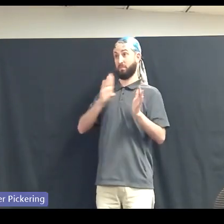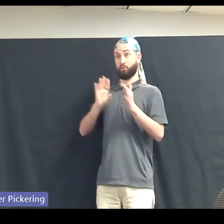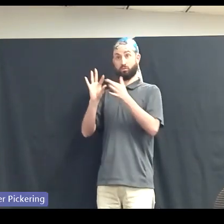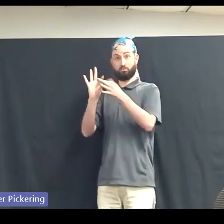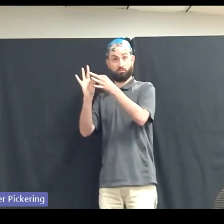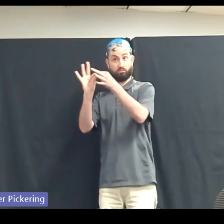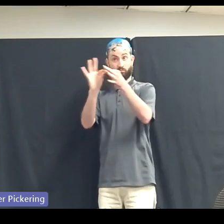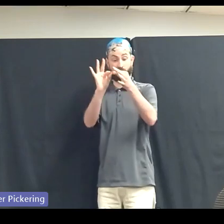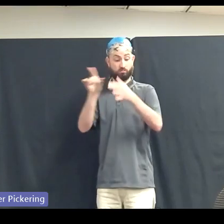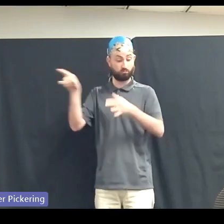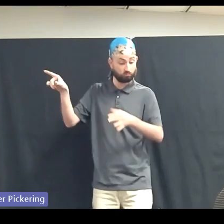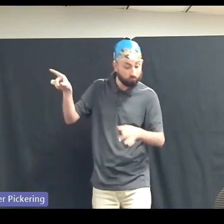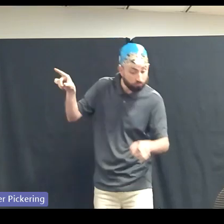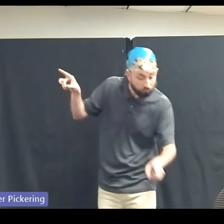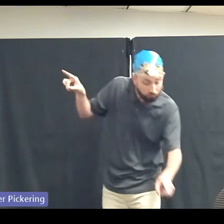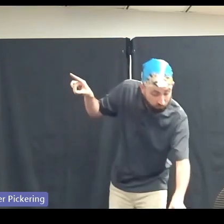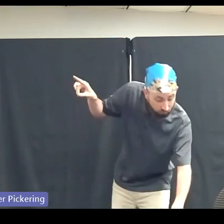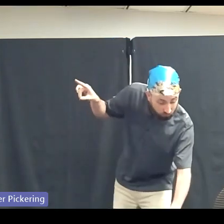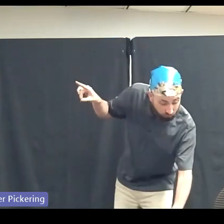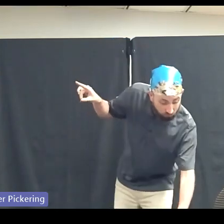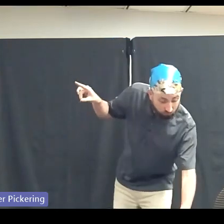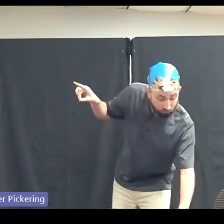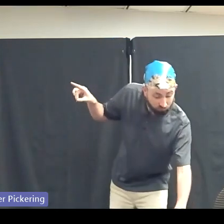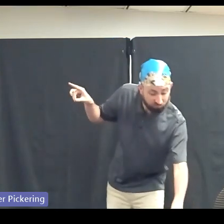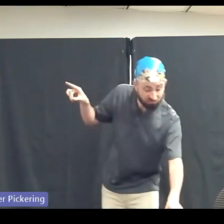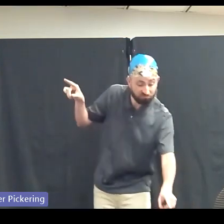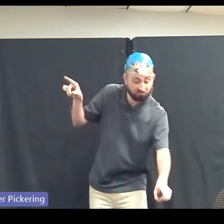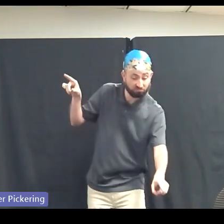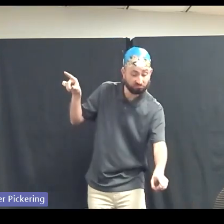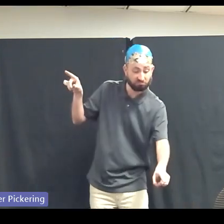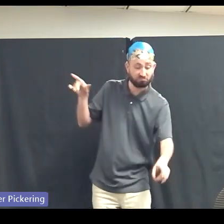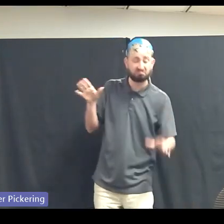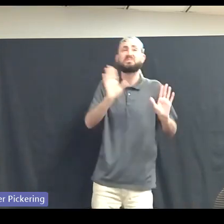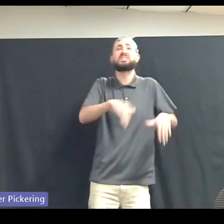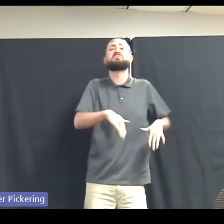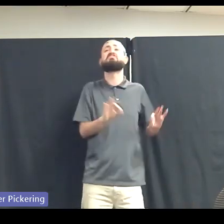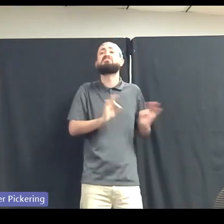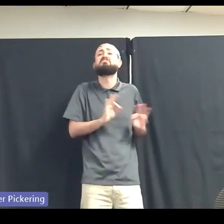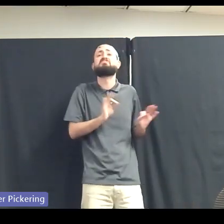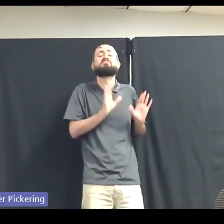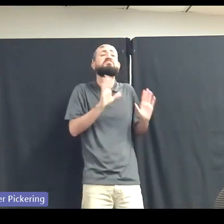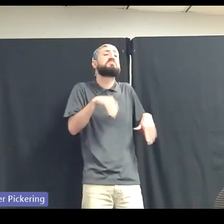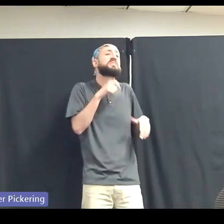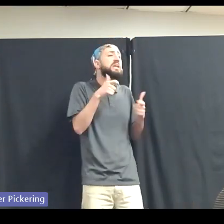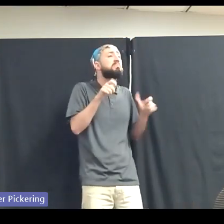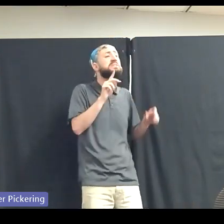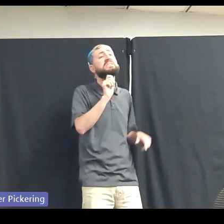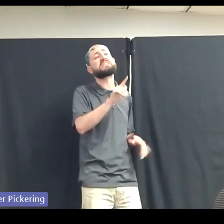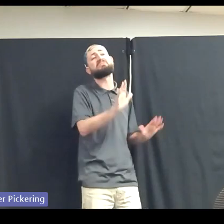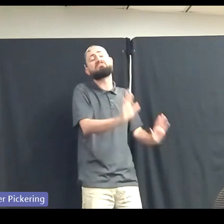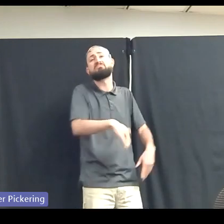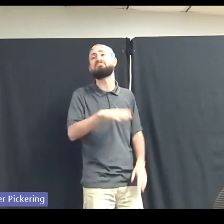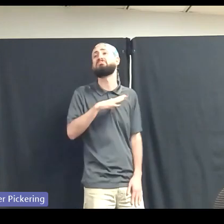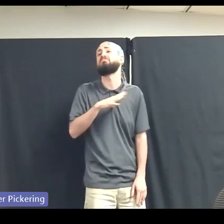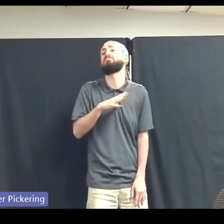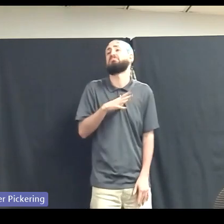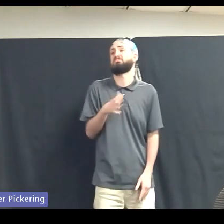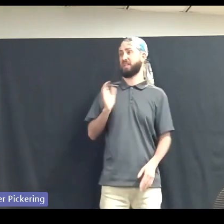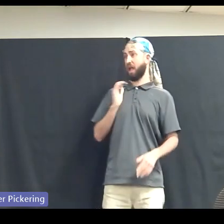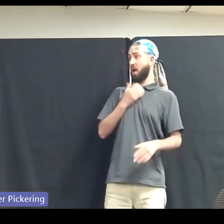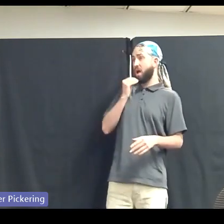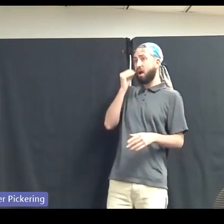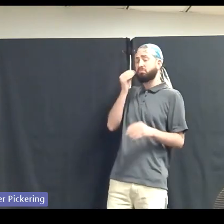there's no overnight nurse, and I want to address that. There were some comments made about that in the previous meeting. And someone said, oh, you know,